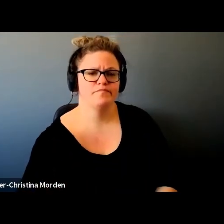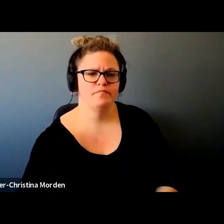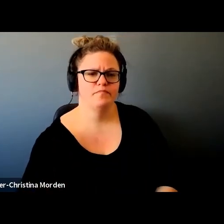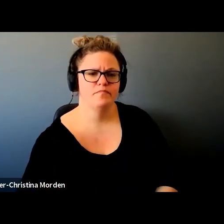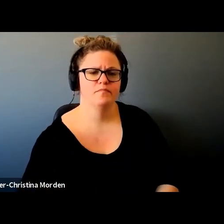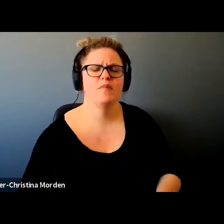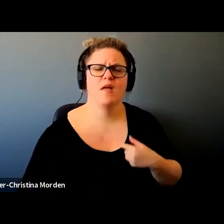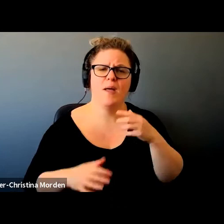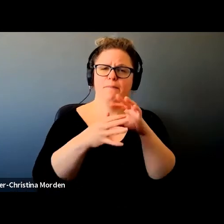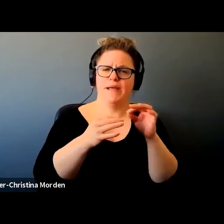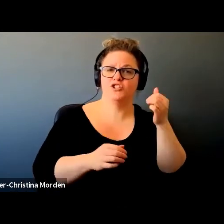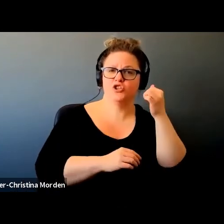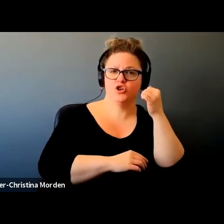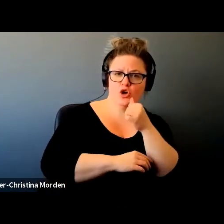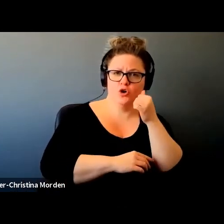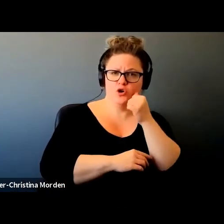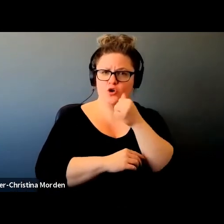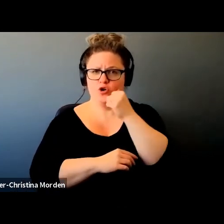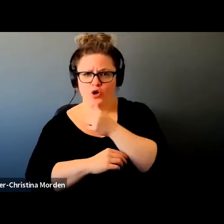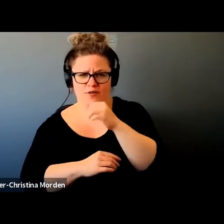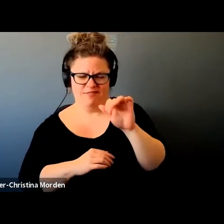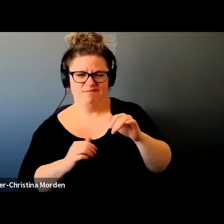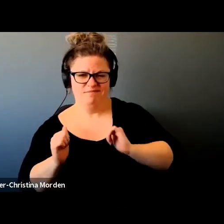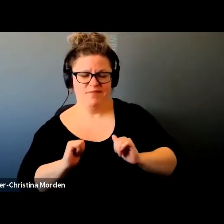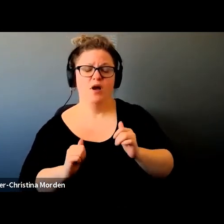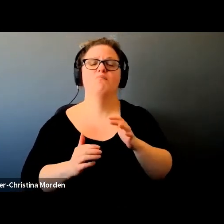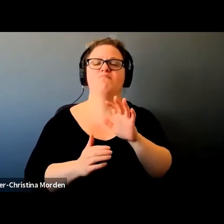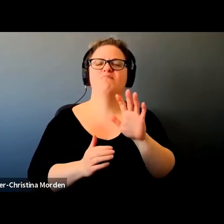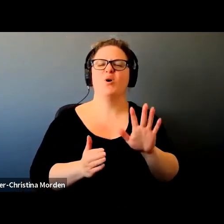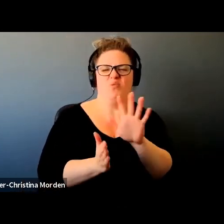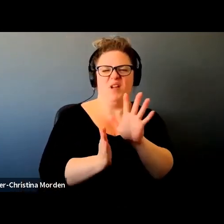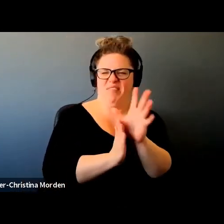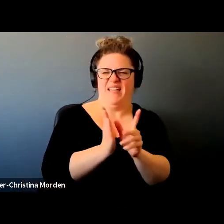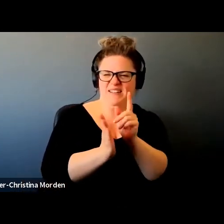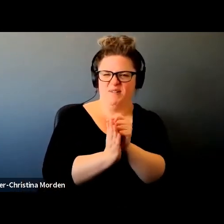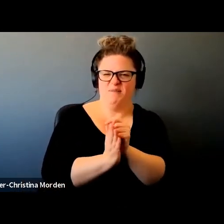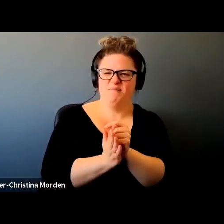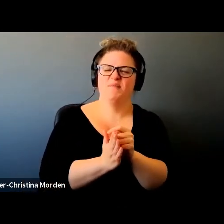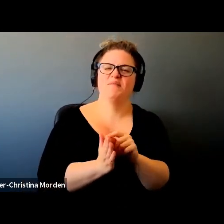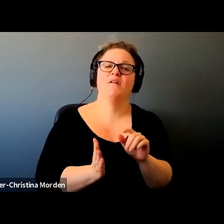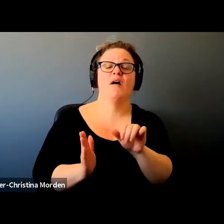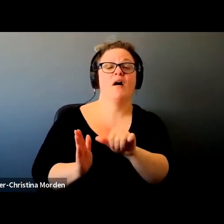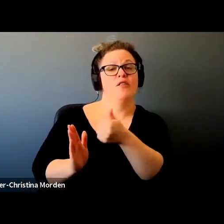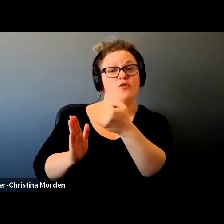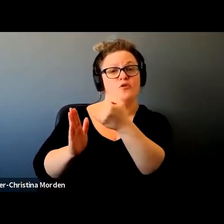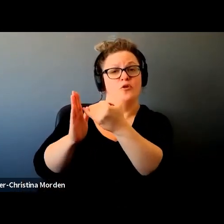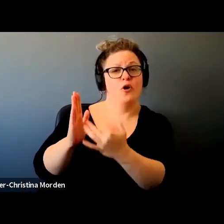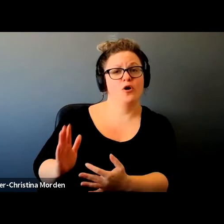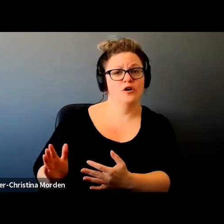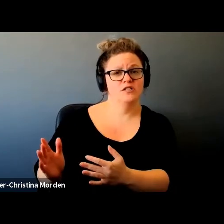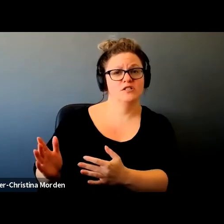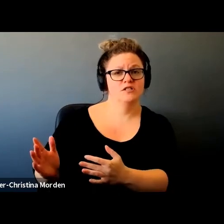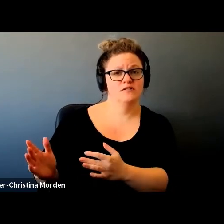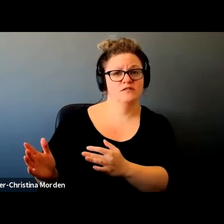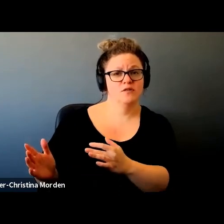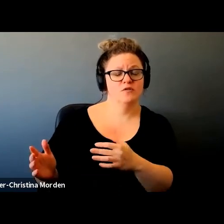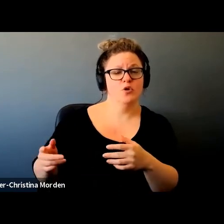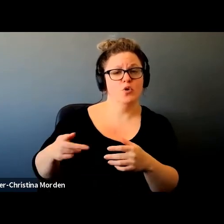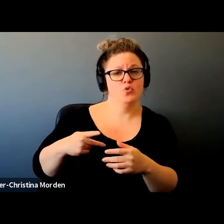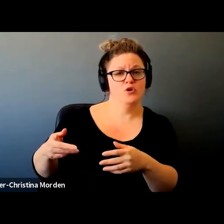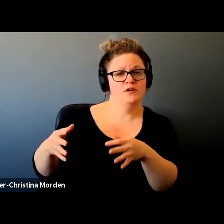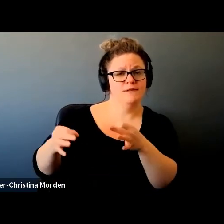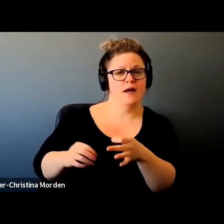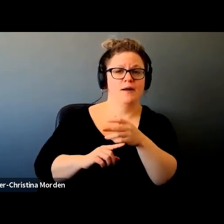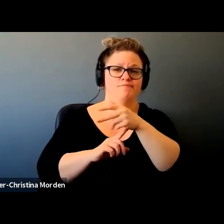was happening, another artist and I, Arlie Ashcroft, we were making one-shot Super 8 films, which